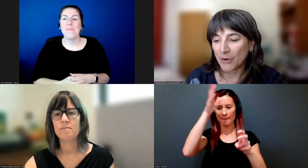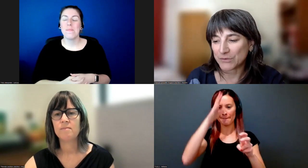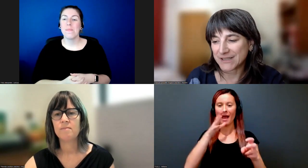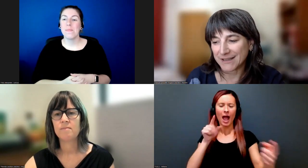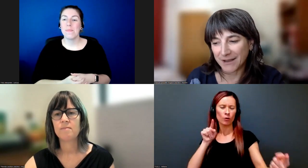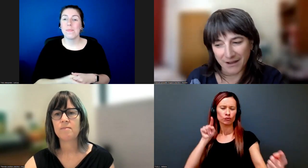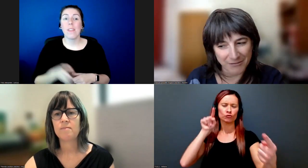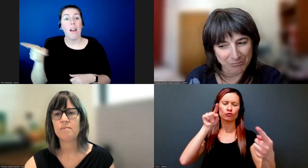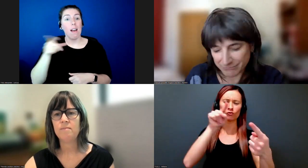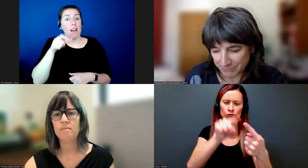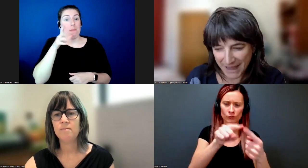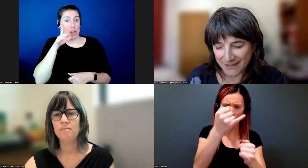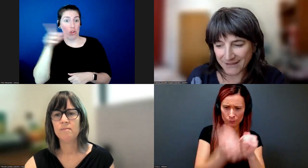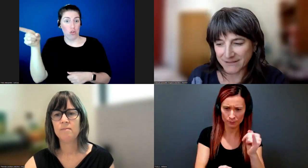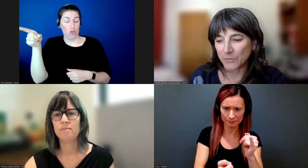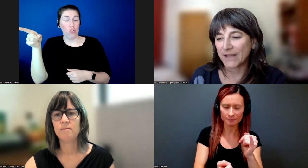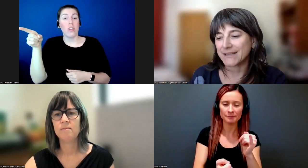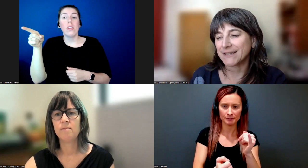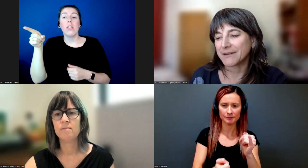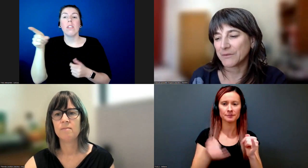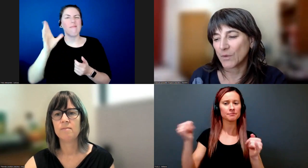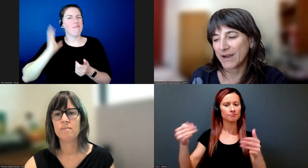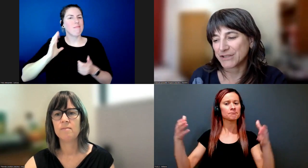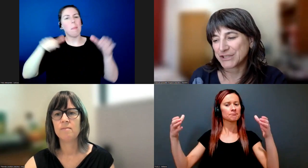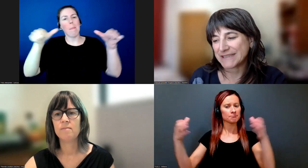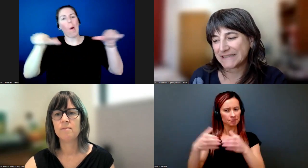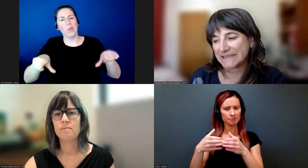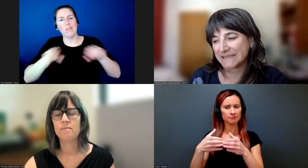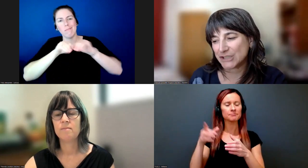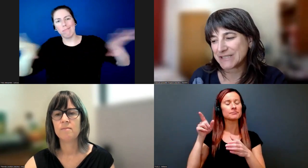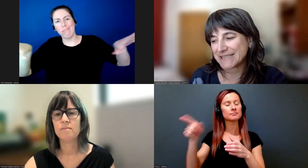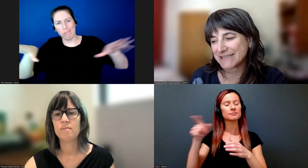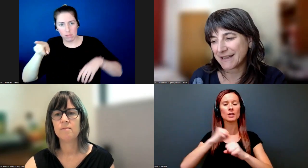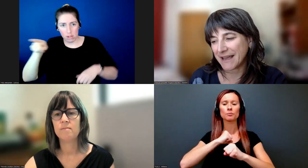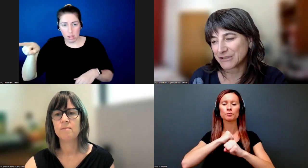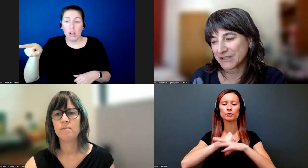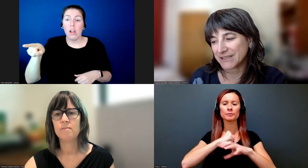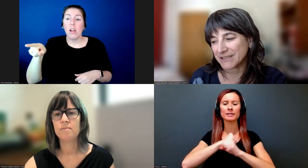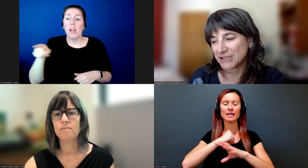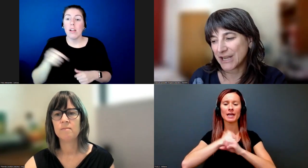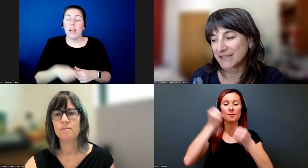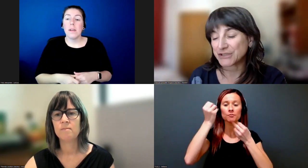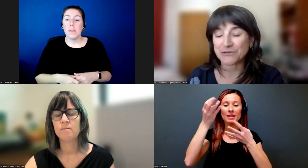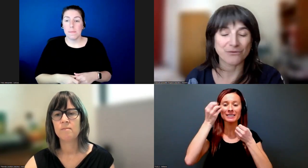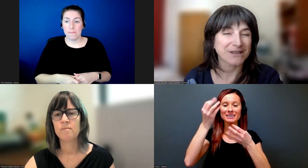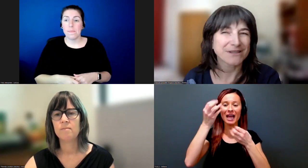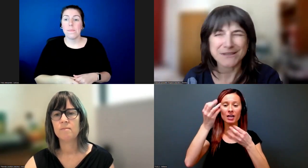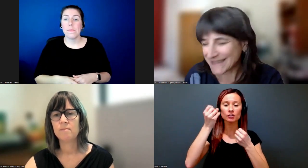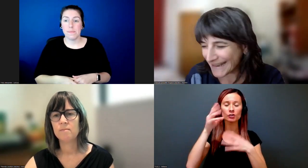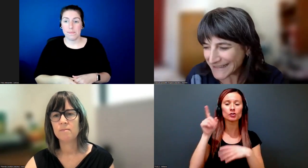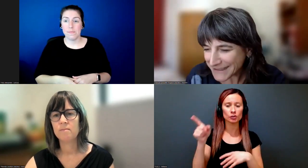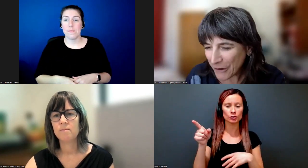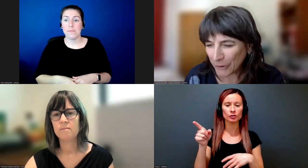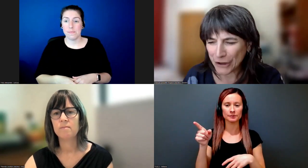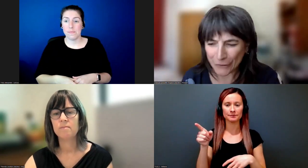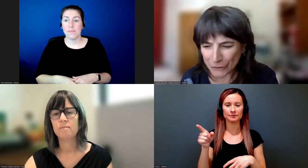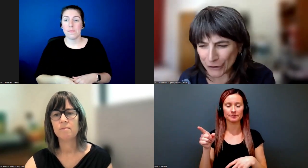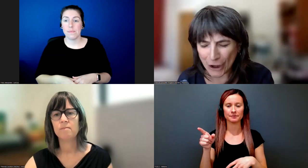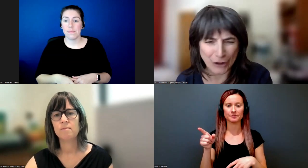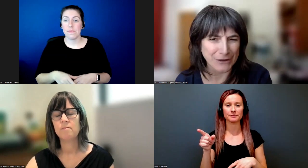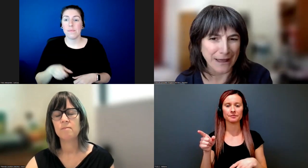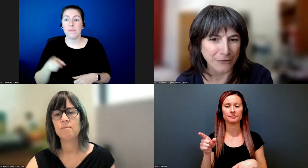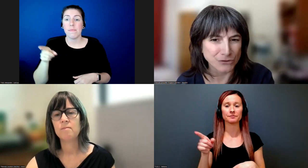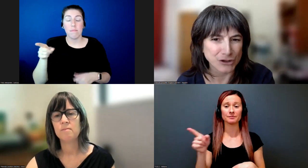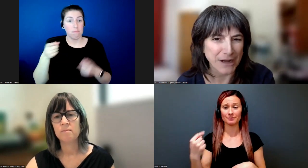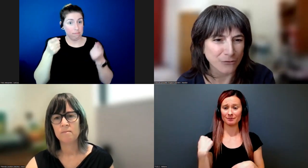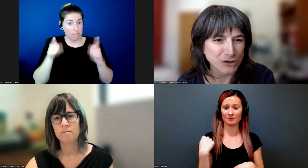a post back then where she had just resuscitated her daughter